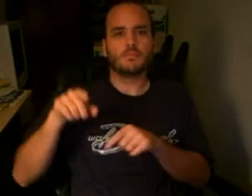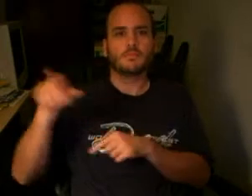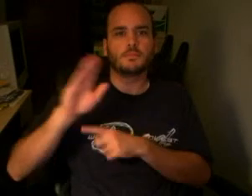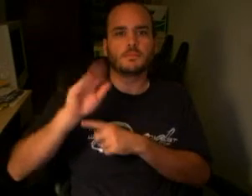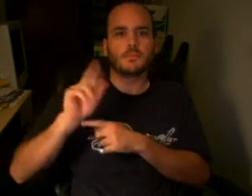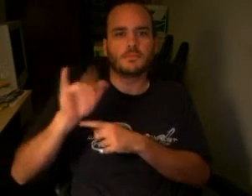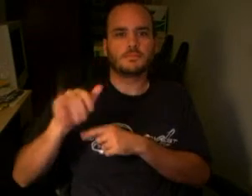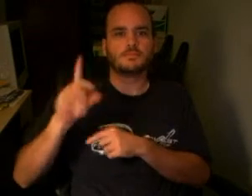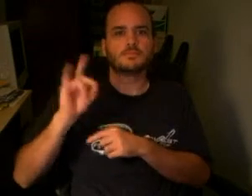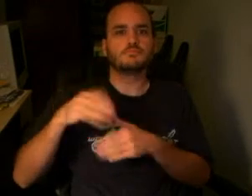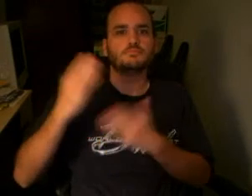Thank you.